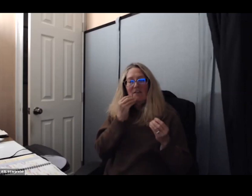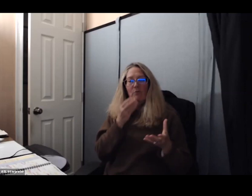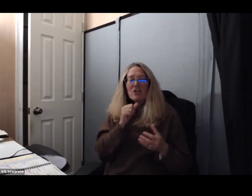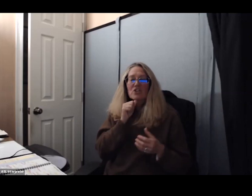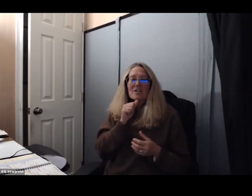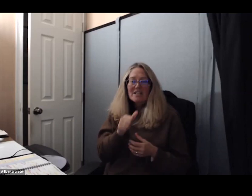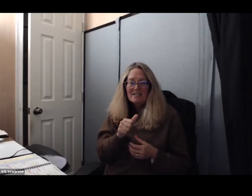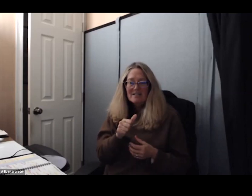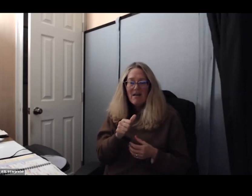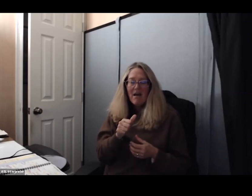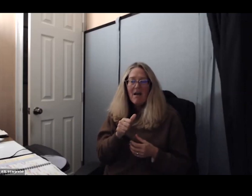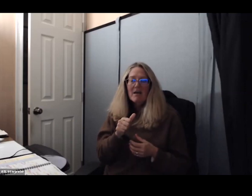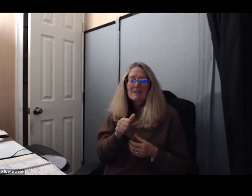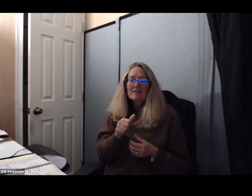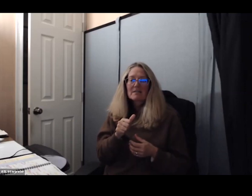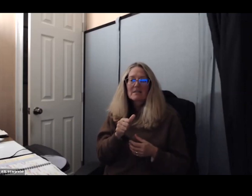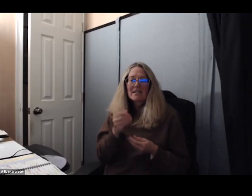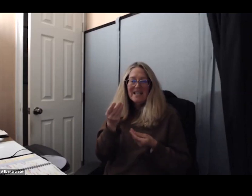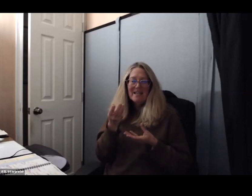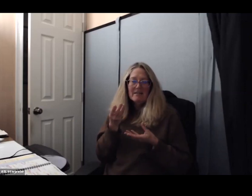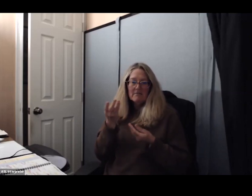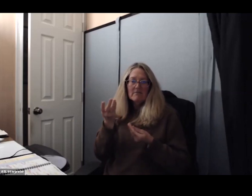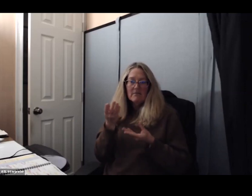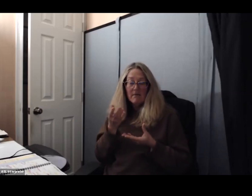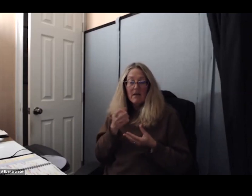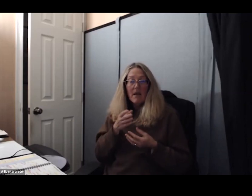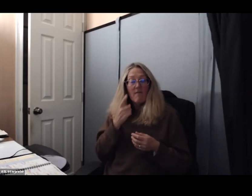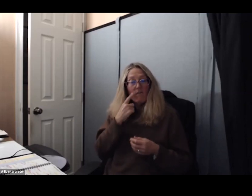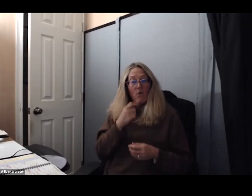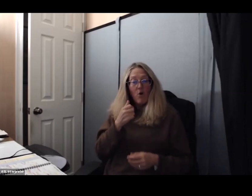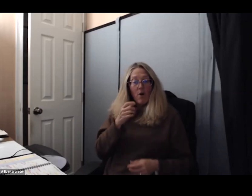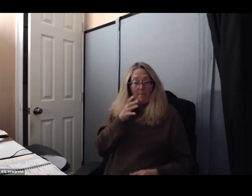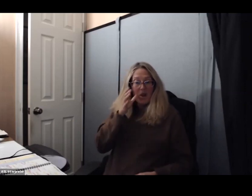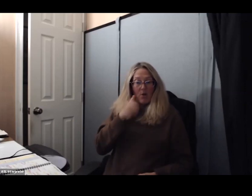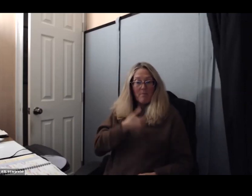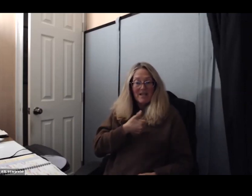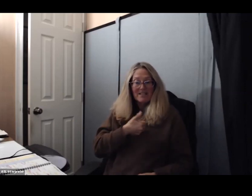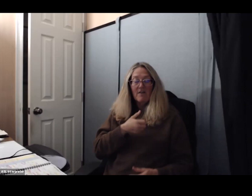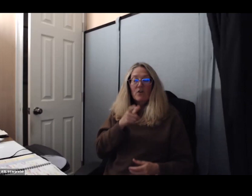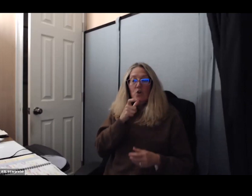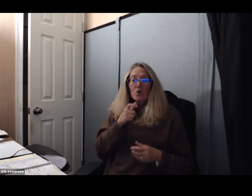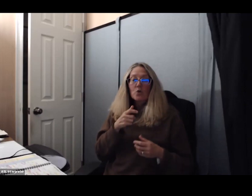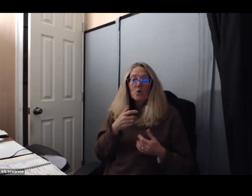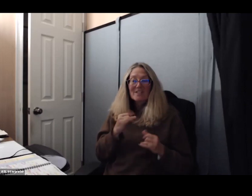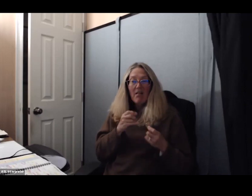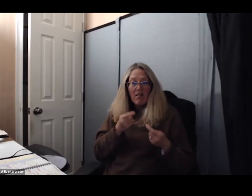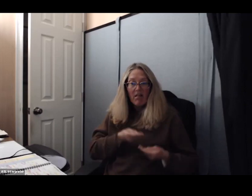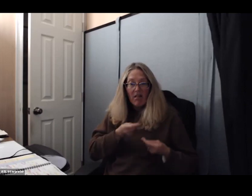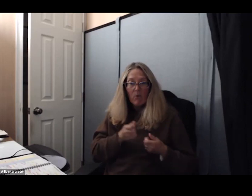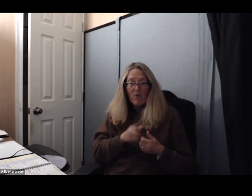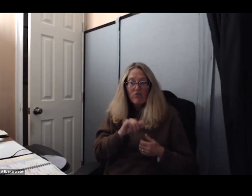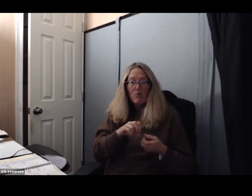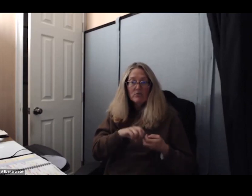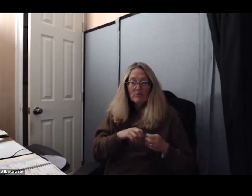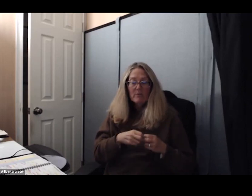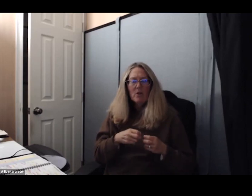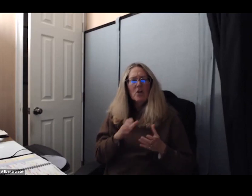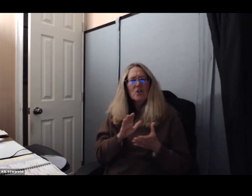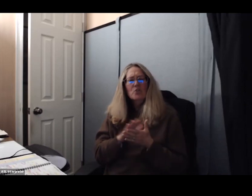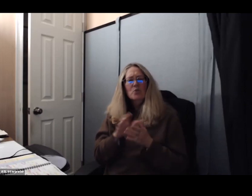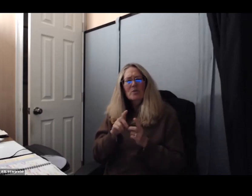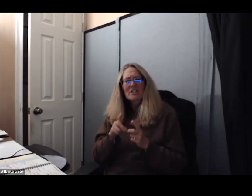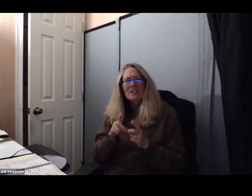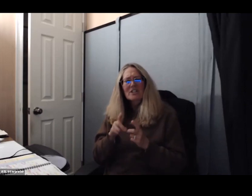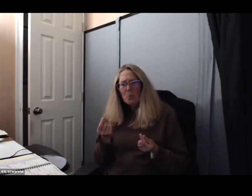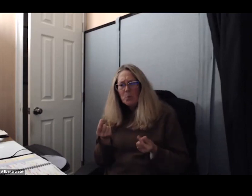being dictated back to me. As a parent that is having continuing issues, what is the school district going to